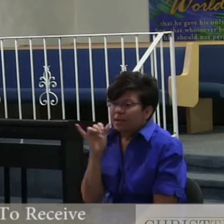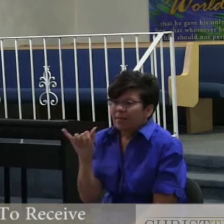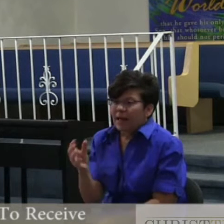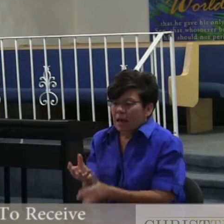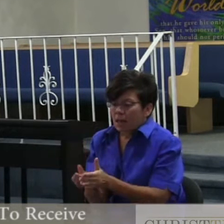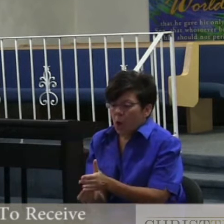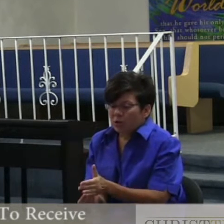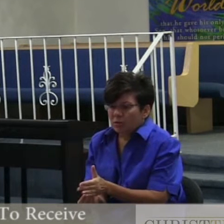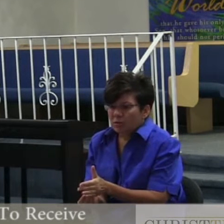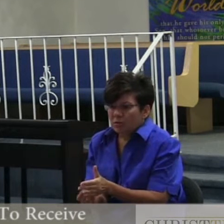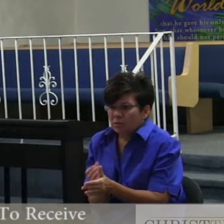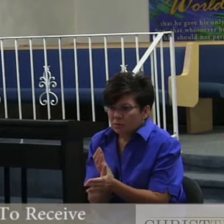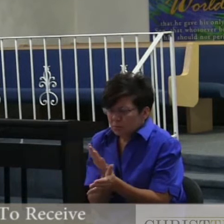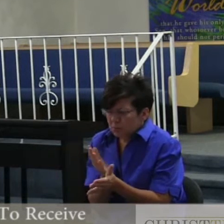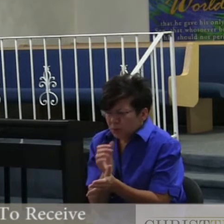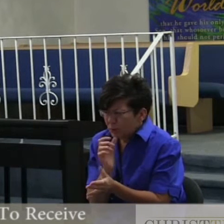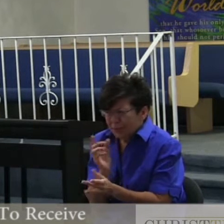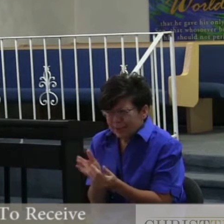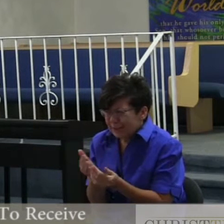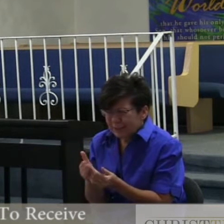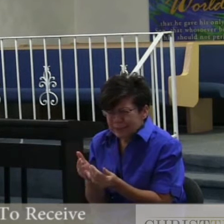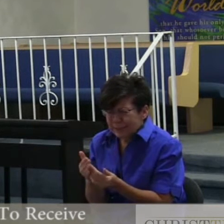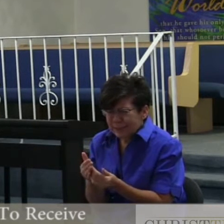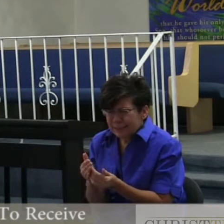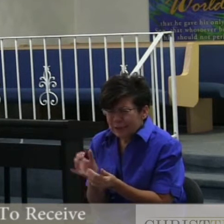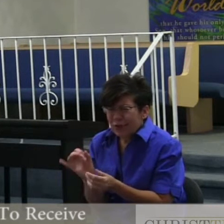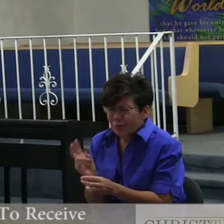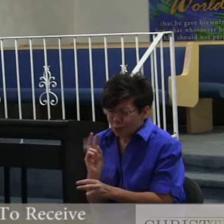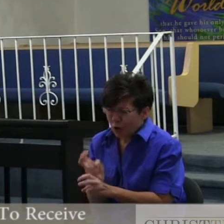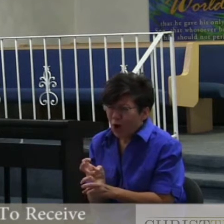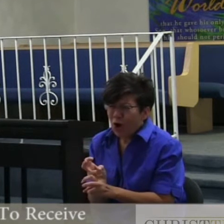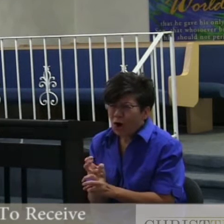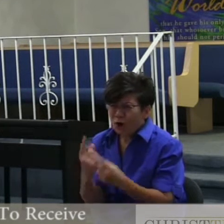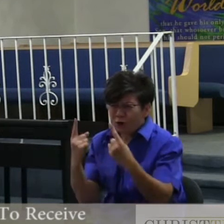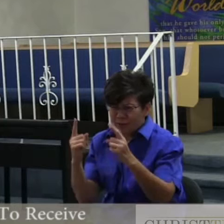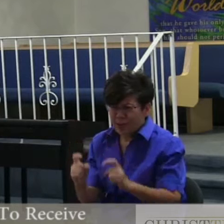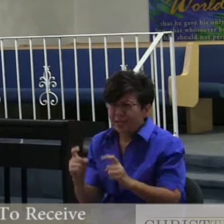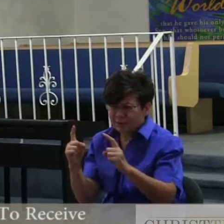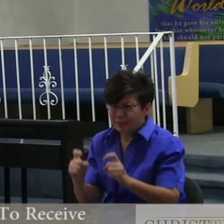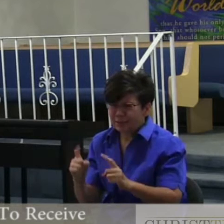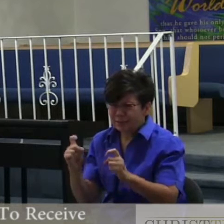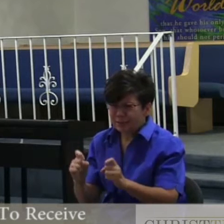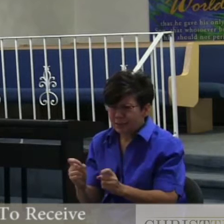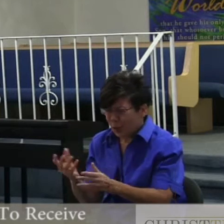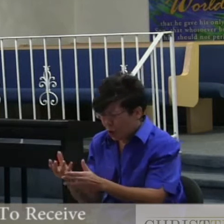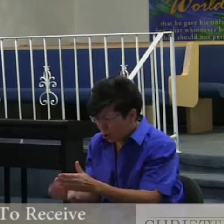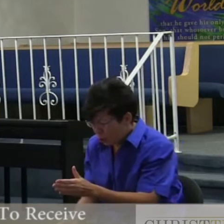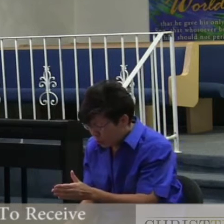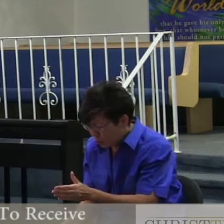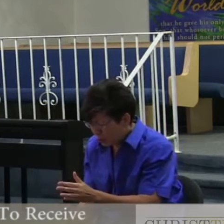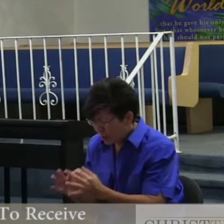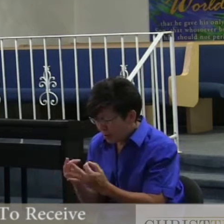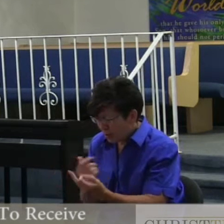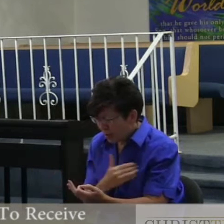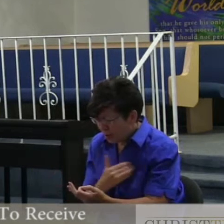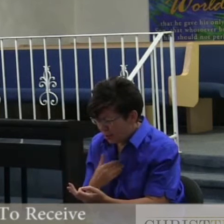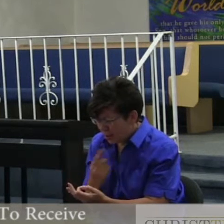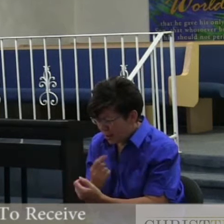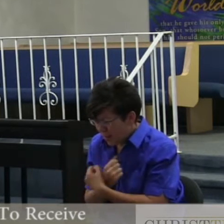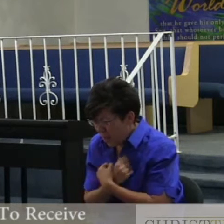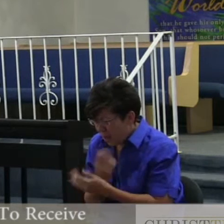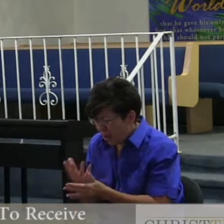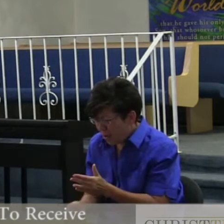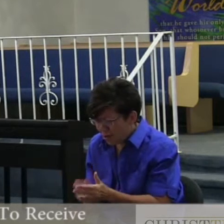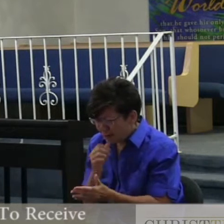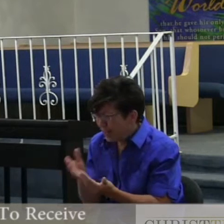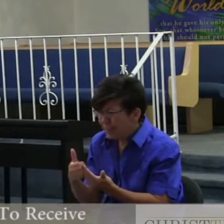not easy. That was a hard teacher trial when you lose somebody that you love. That's